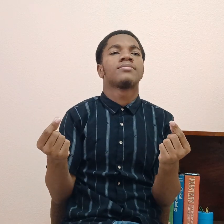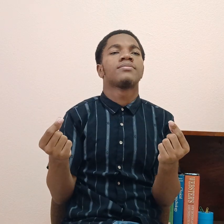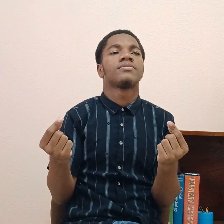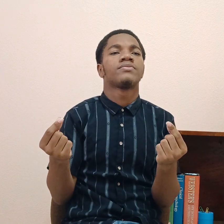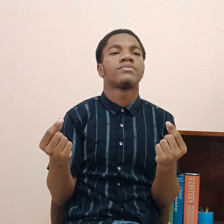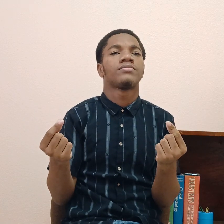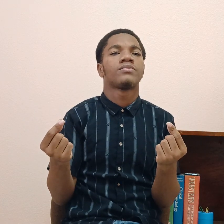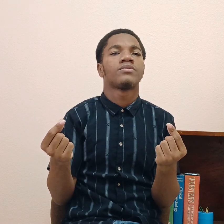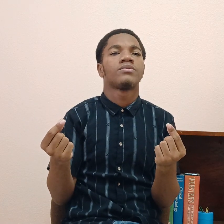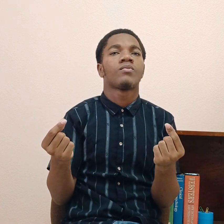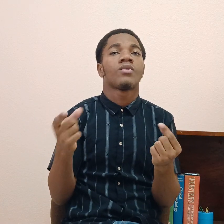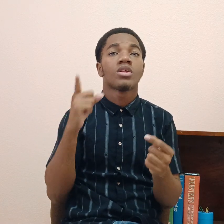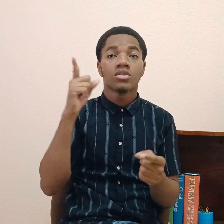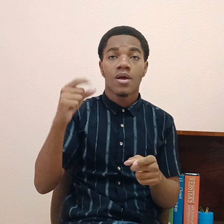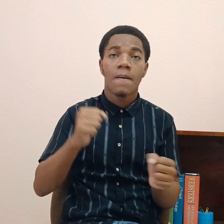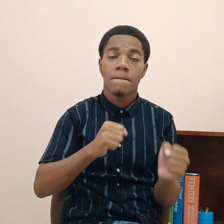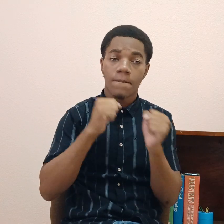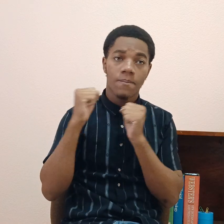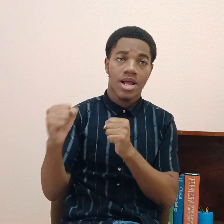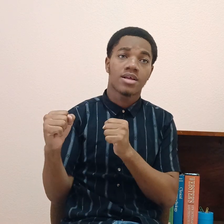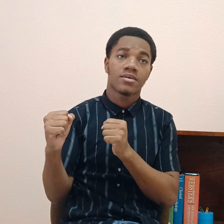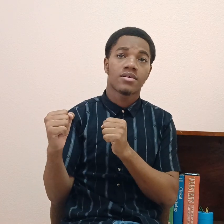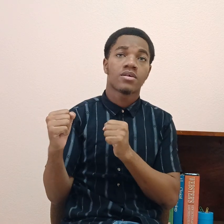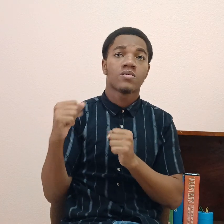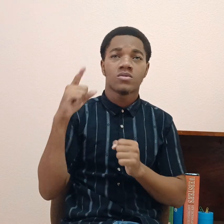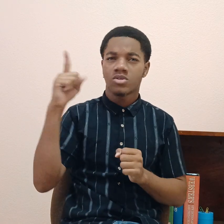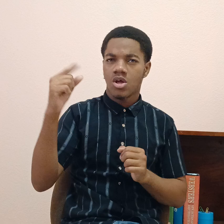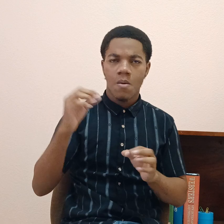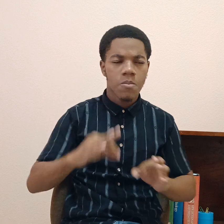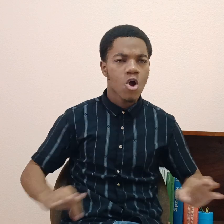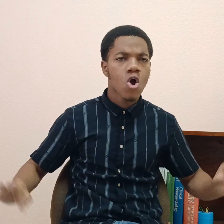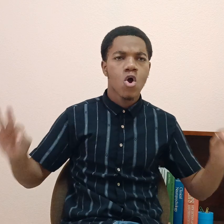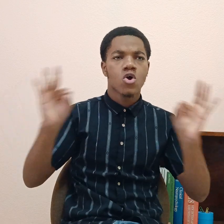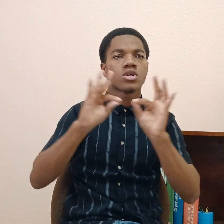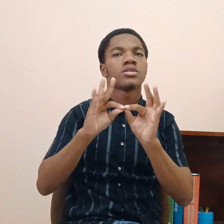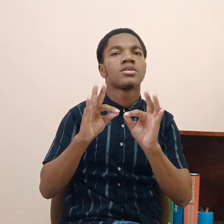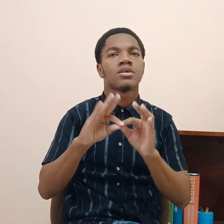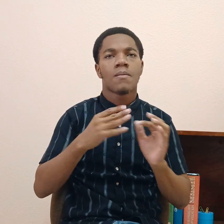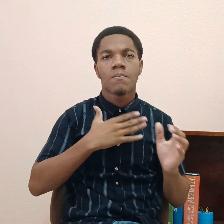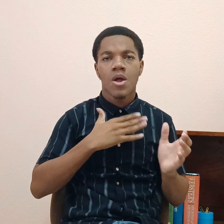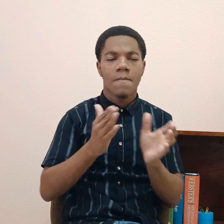You are mighty and worthy of my praise every single day.